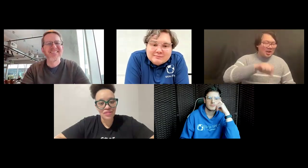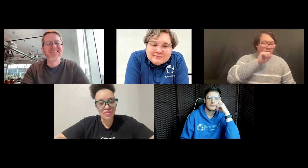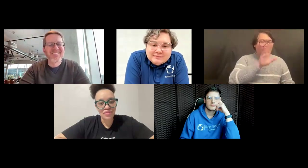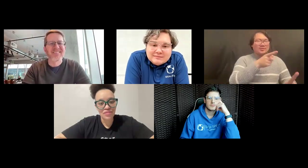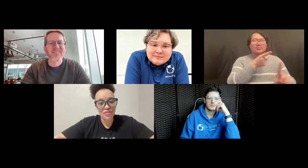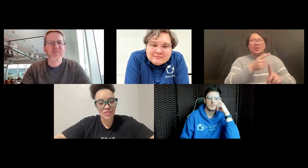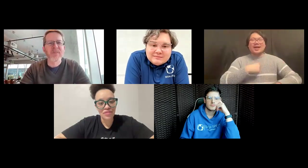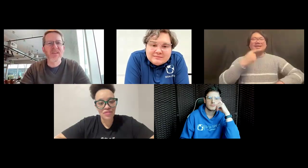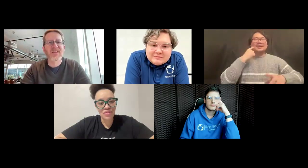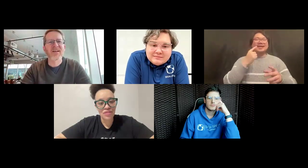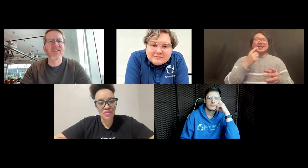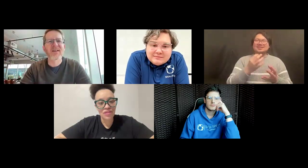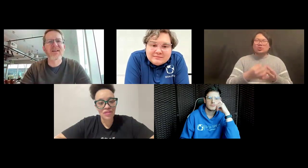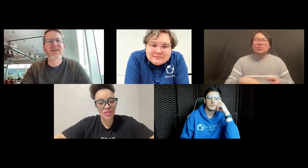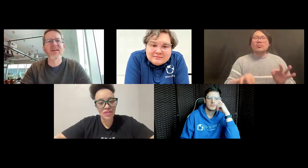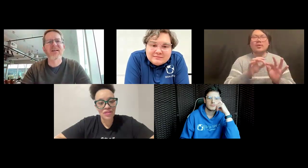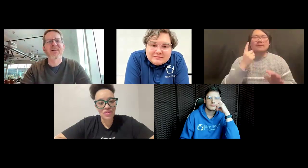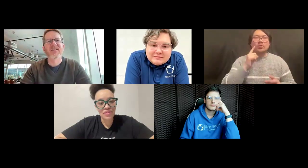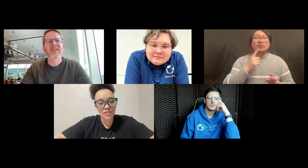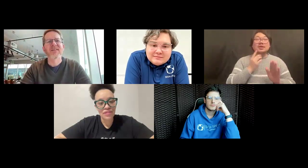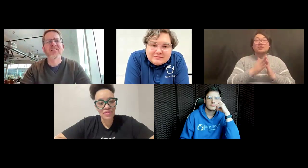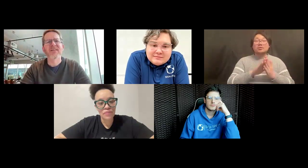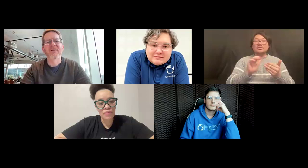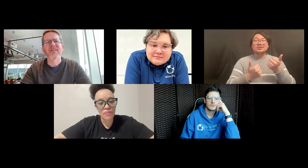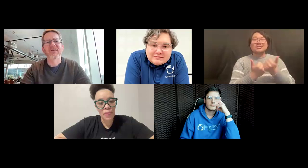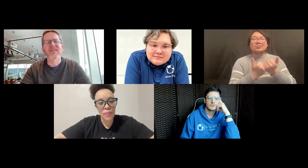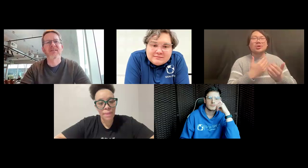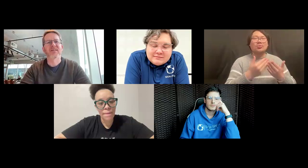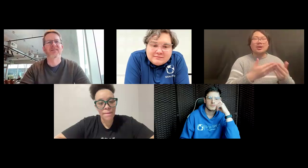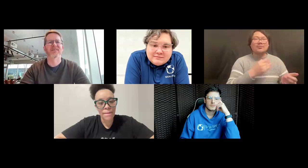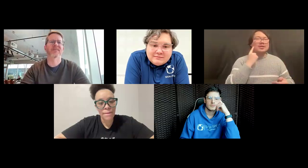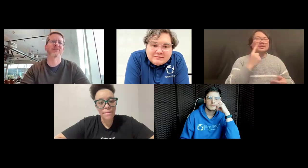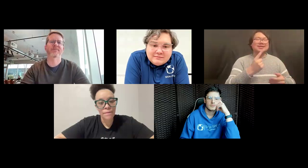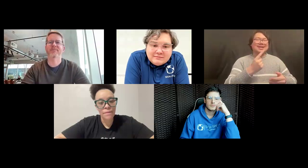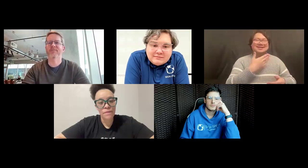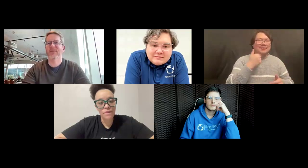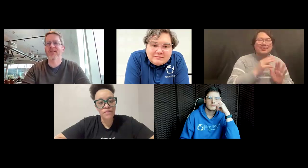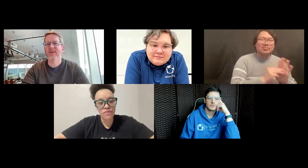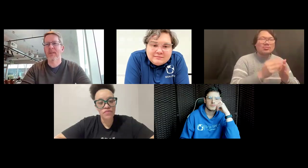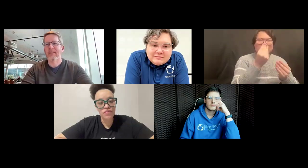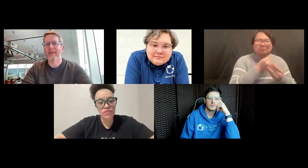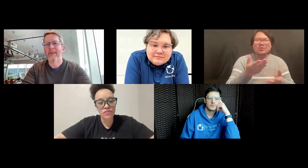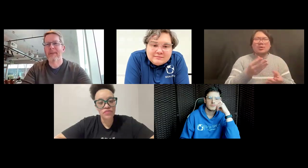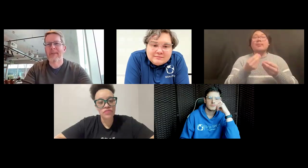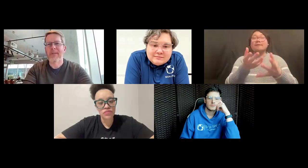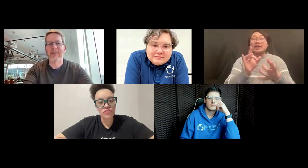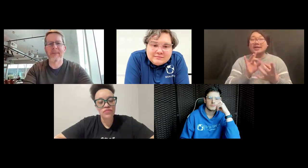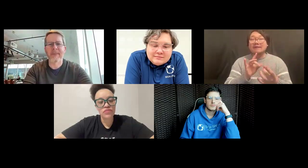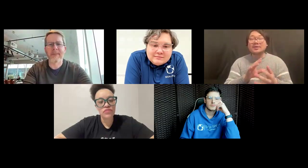Yeah. And to add to your point too, I think it is important for the community to feel supported, whatever the best model